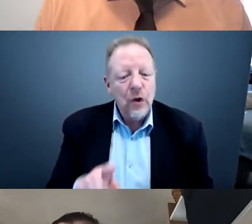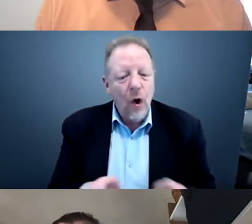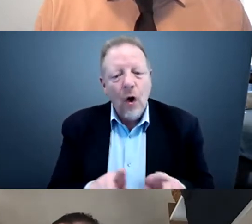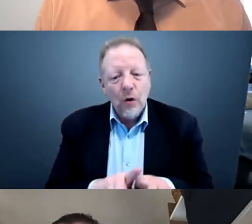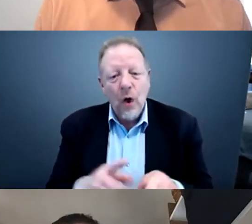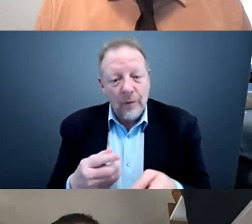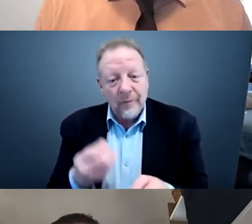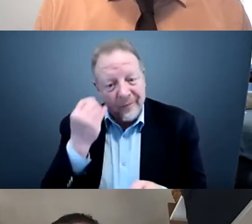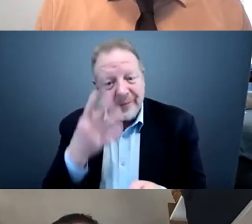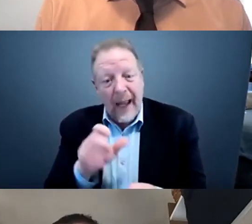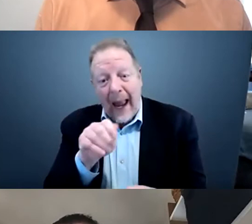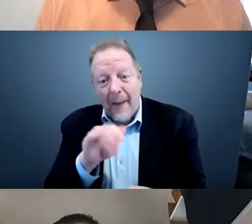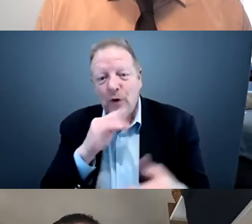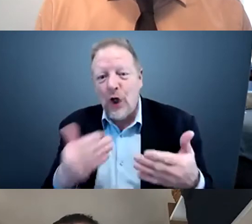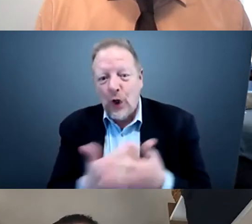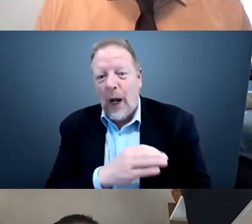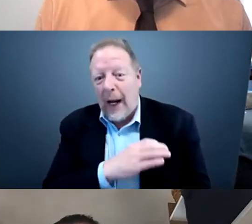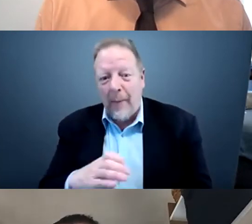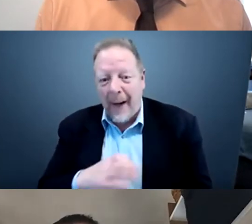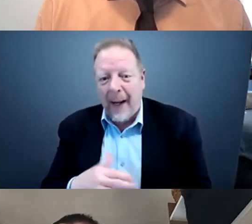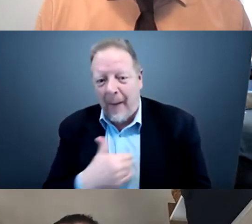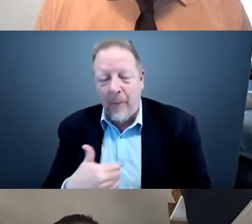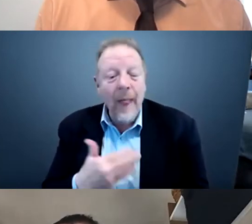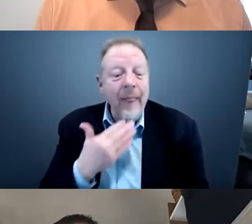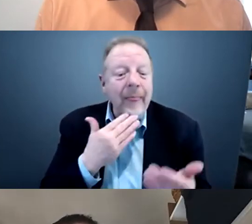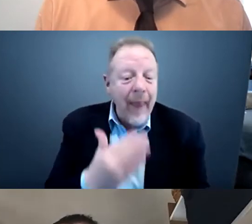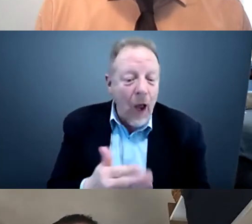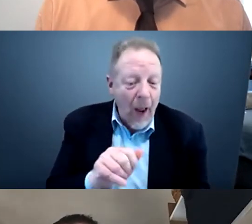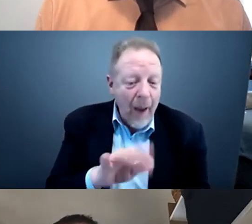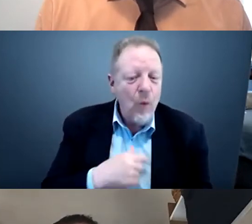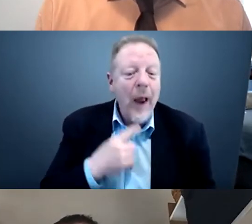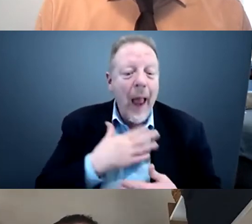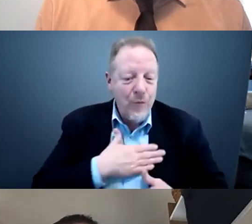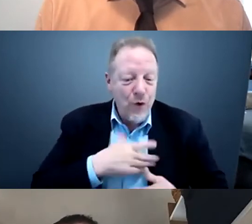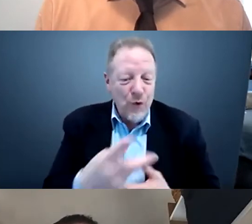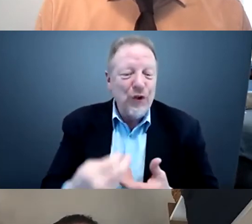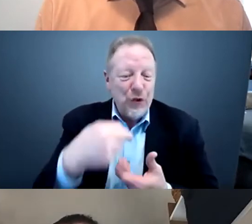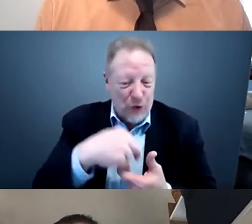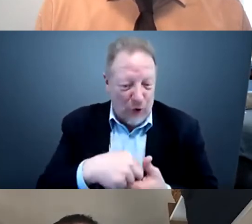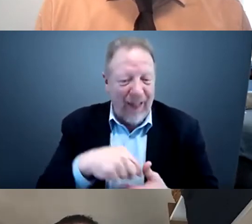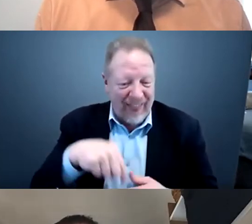new committee member. So thank you, Amy. We appreciate you joining our committee.